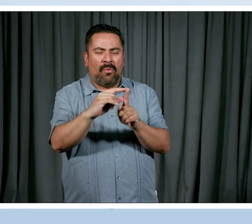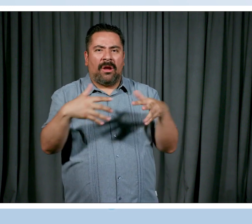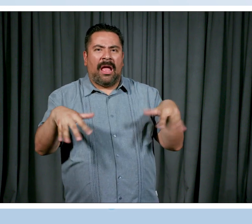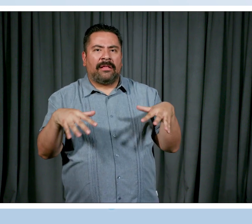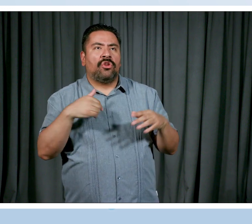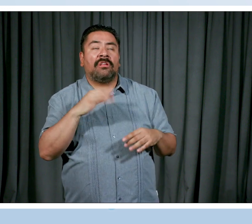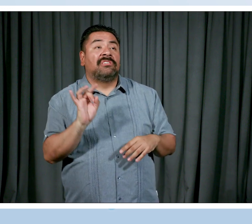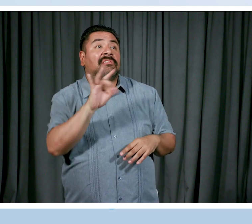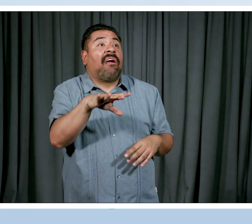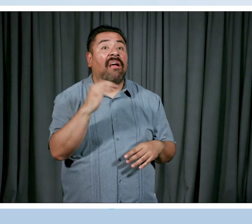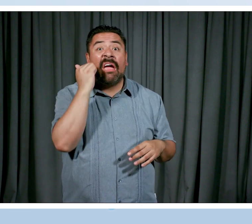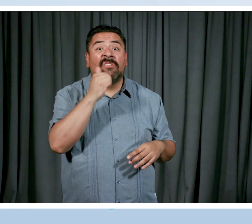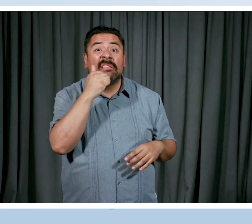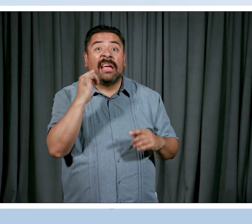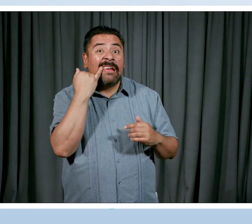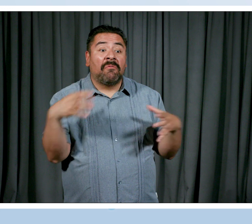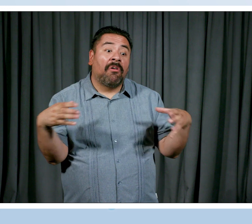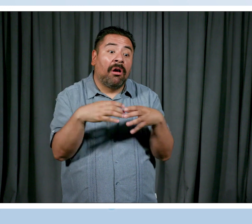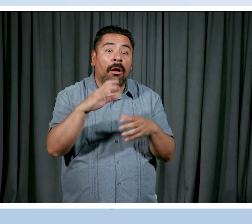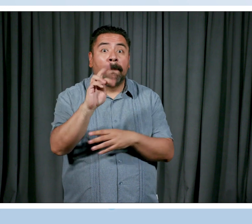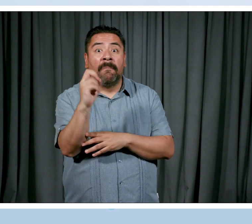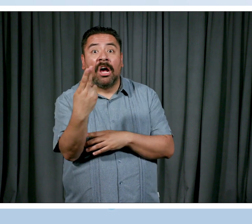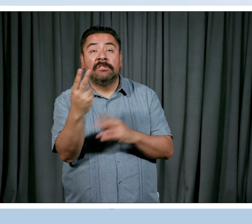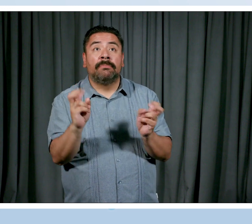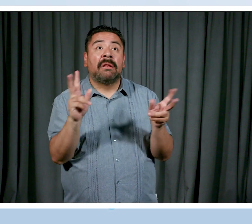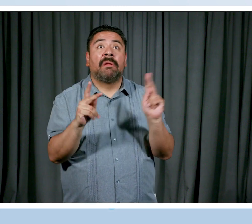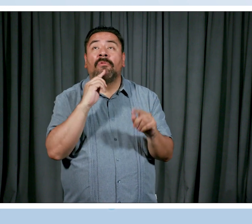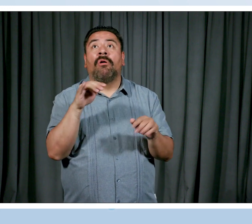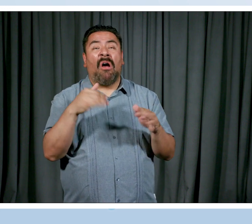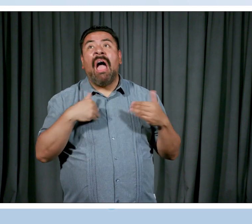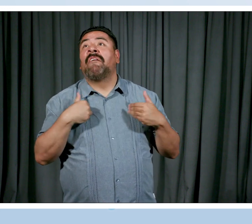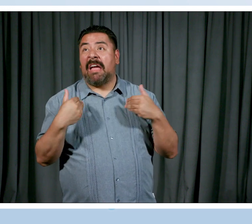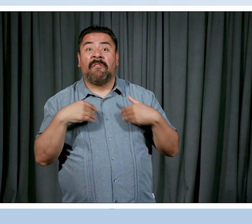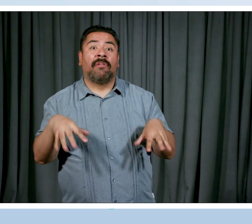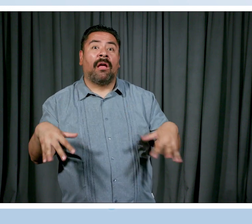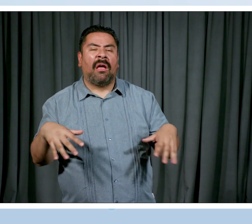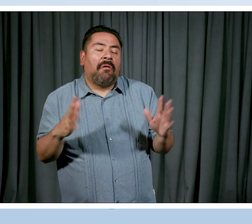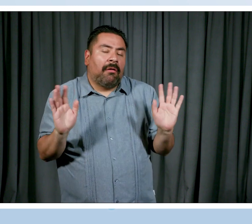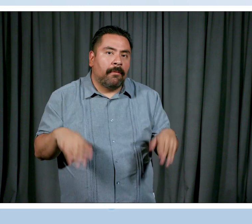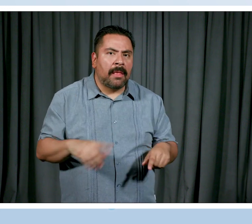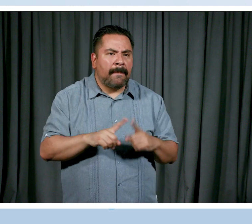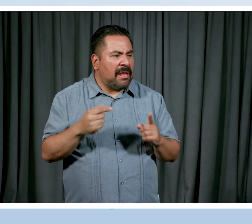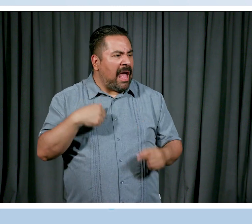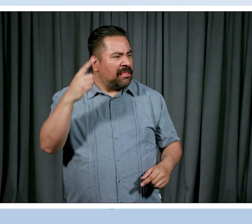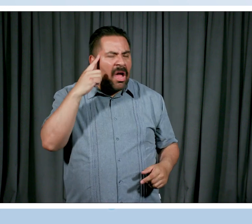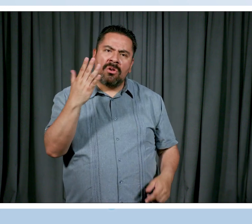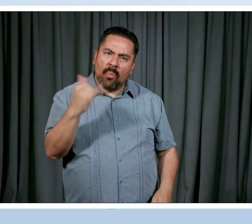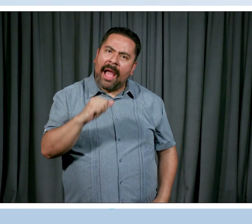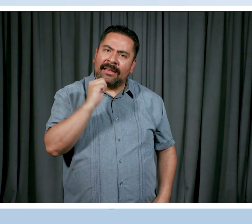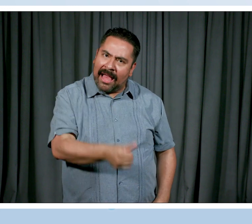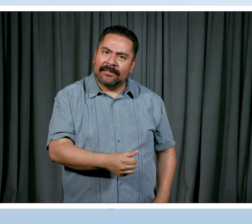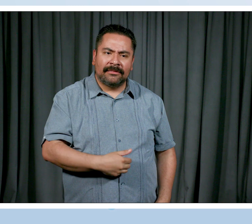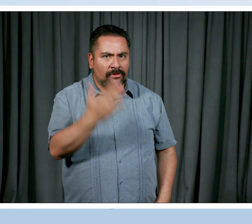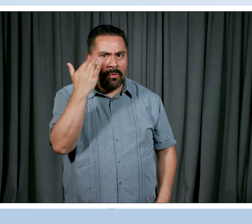brunch and it's, it's so normalized, but it's really hard. But I thought, like, why not? Why